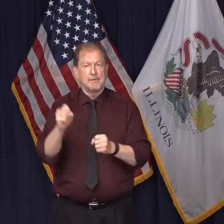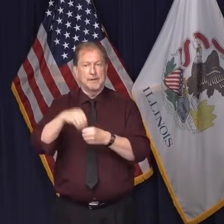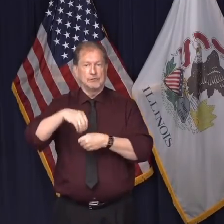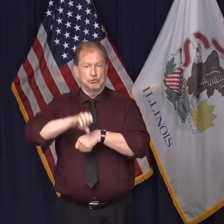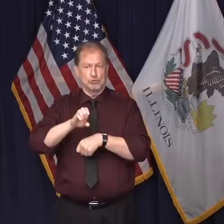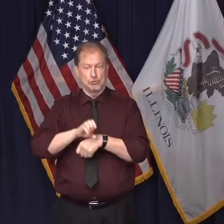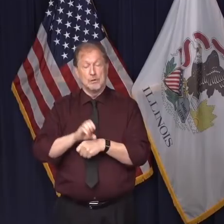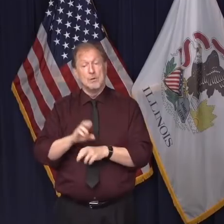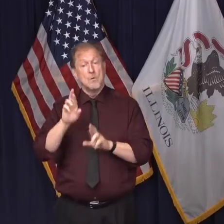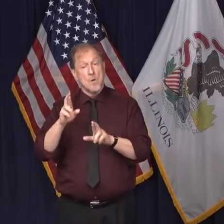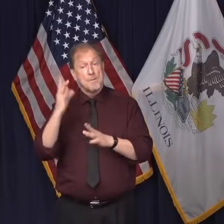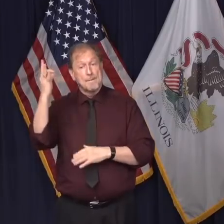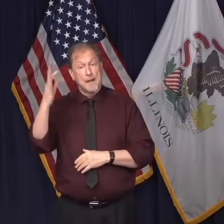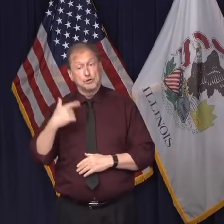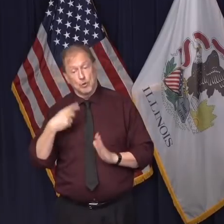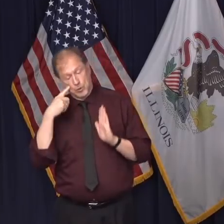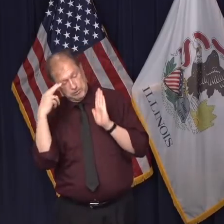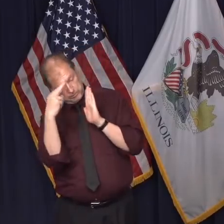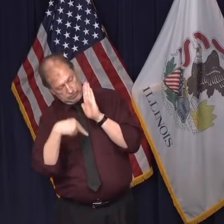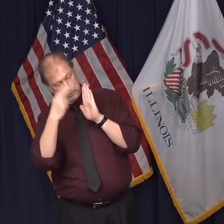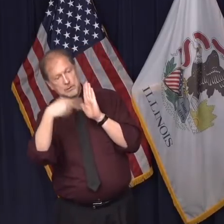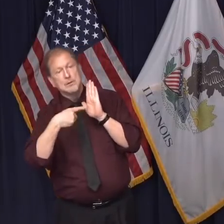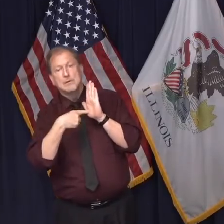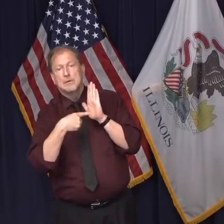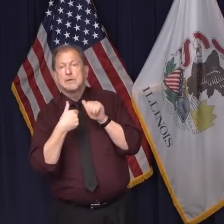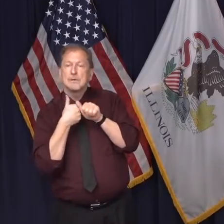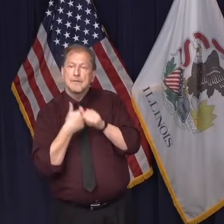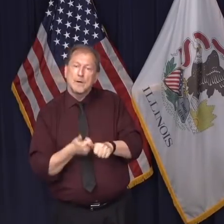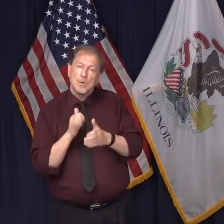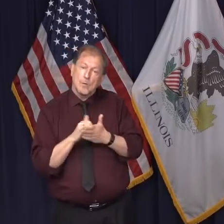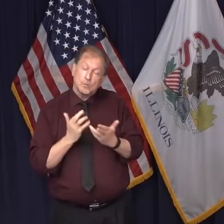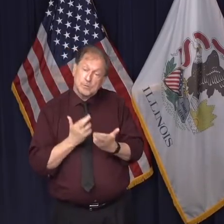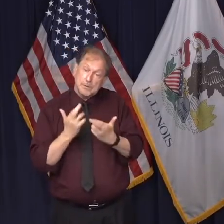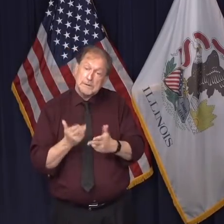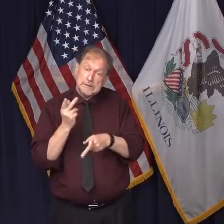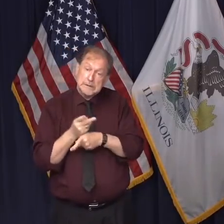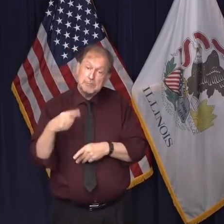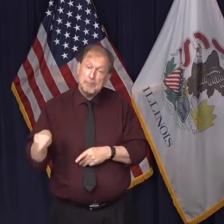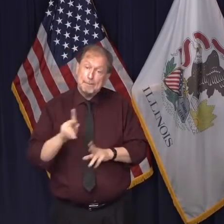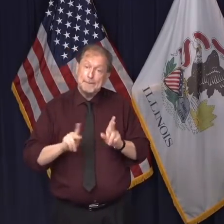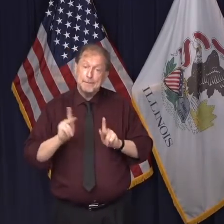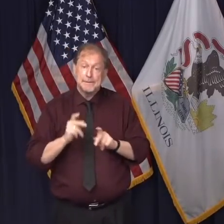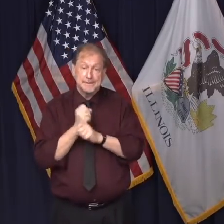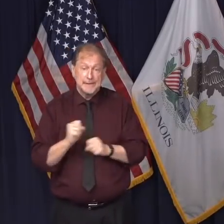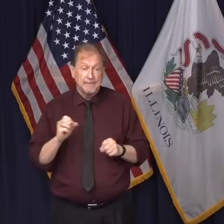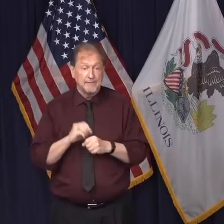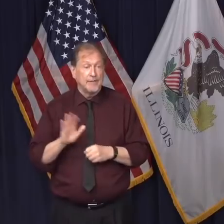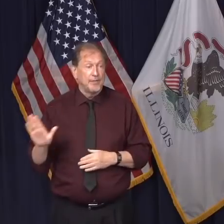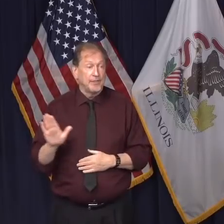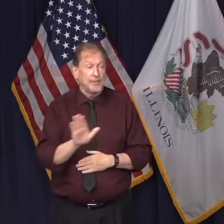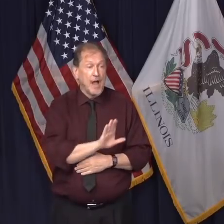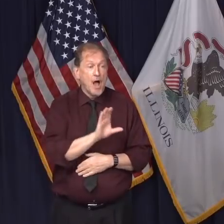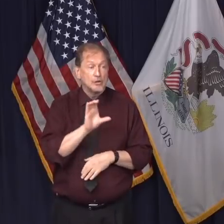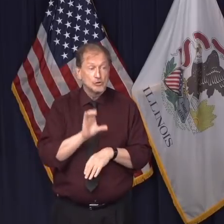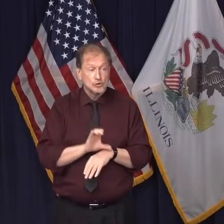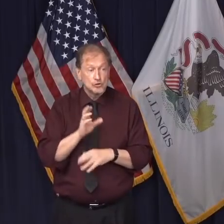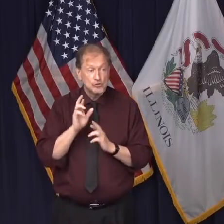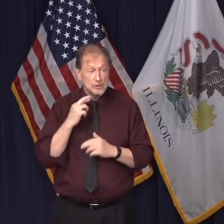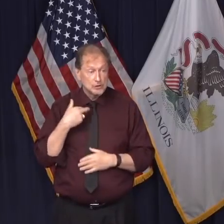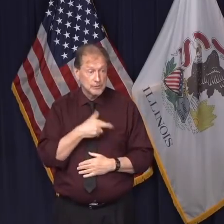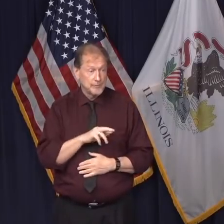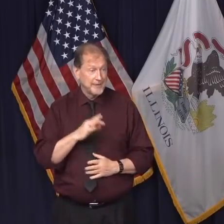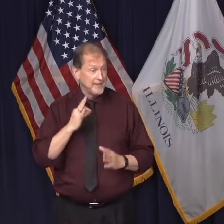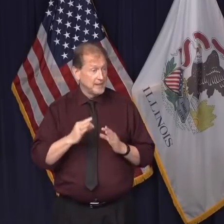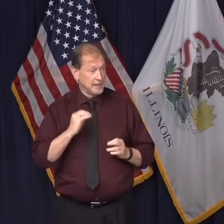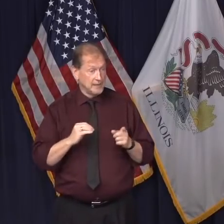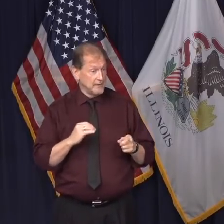So we hope that the pastor will follow that guidance and those recommendations for his or her services. But if there's not restrictions, then